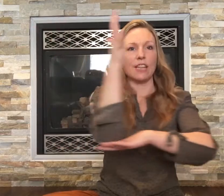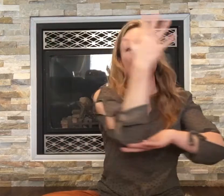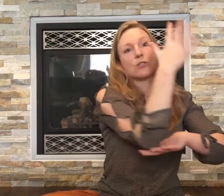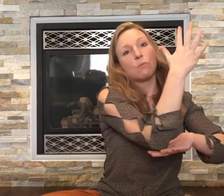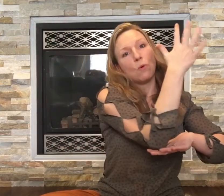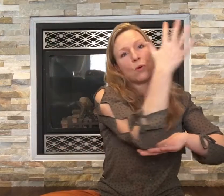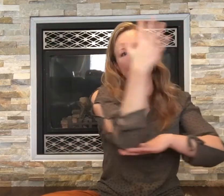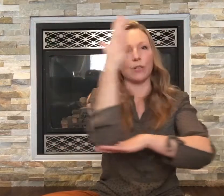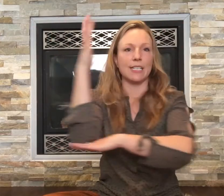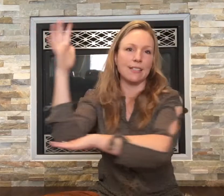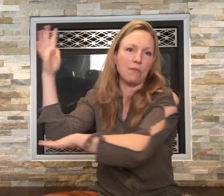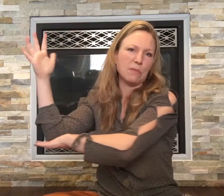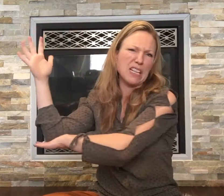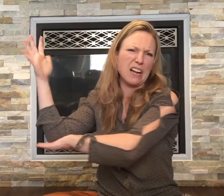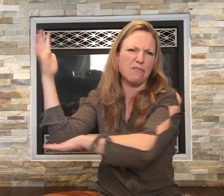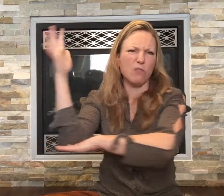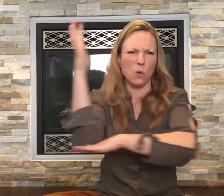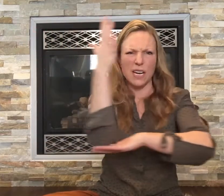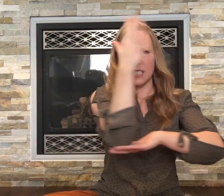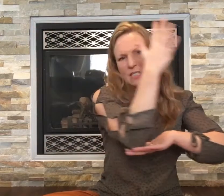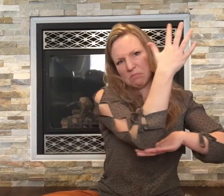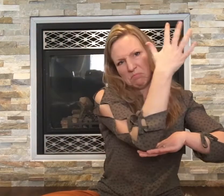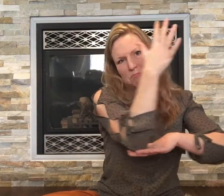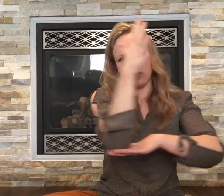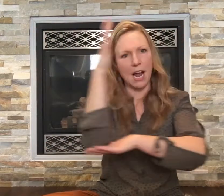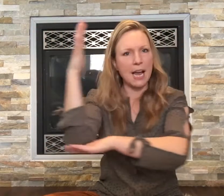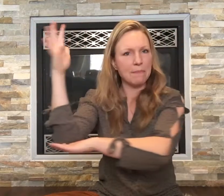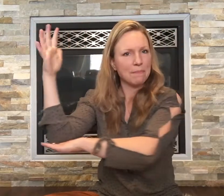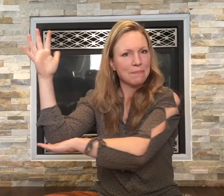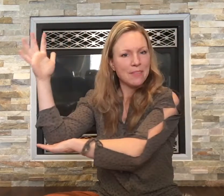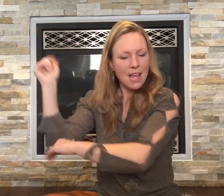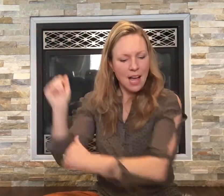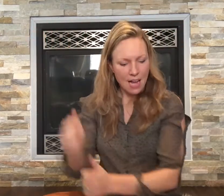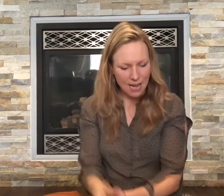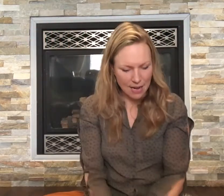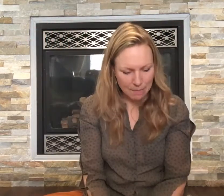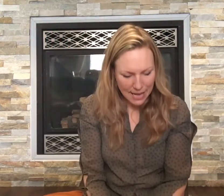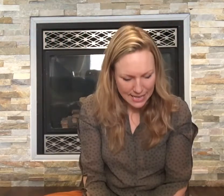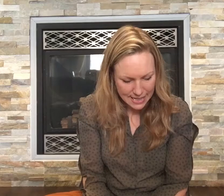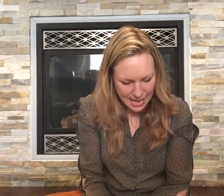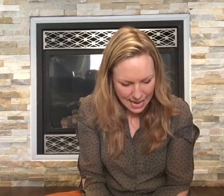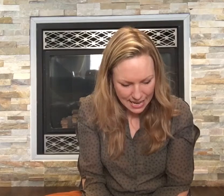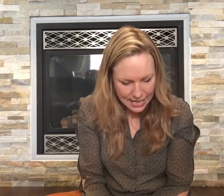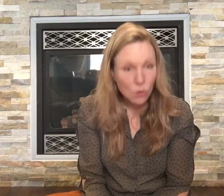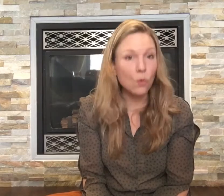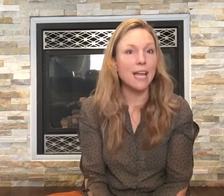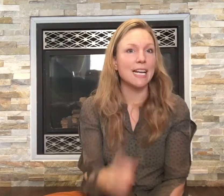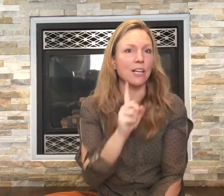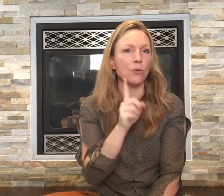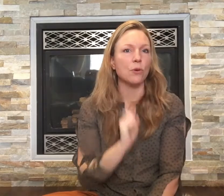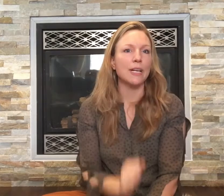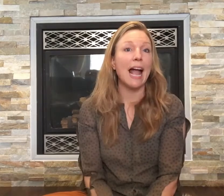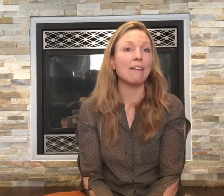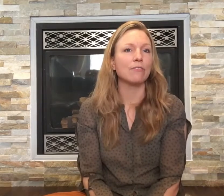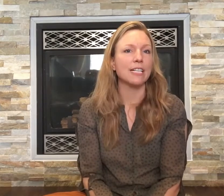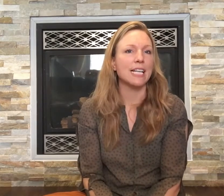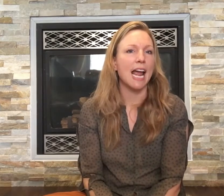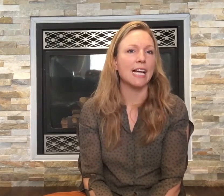there's more trees, that would be like a forest, okay? And then I threw in every day as